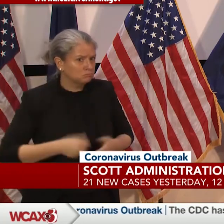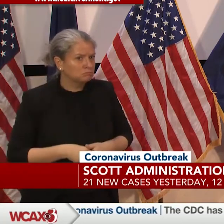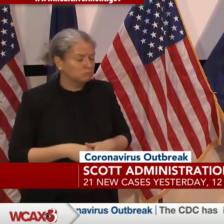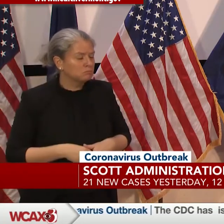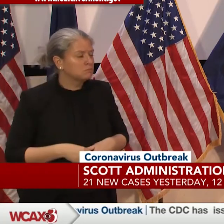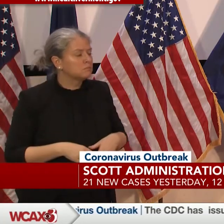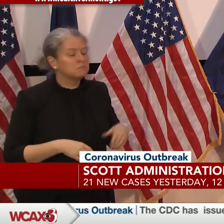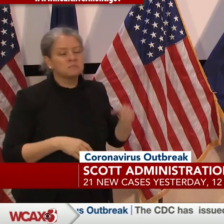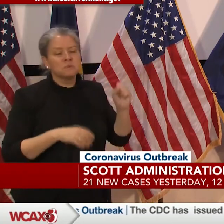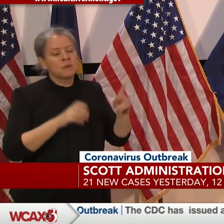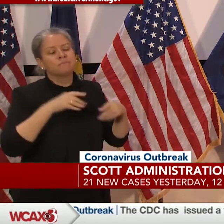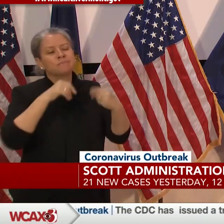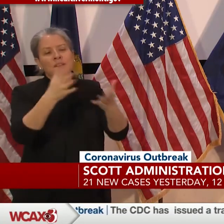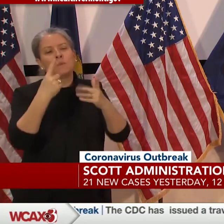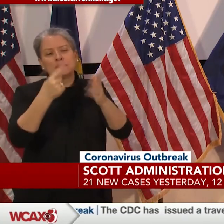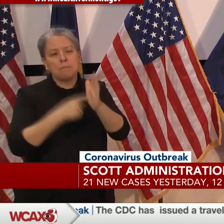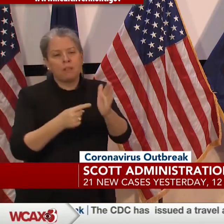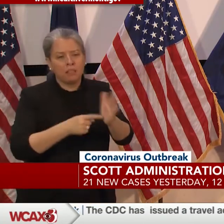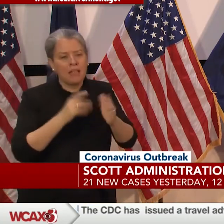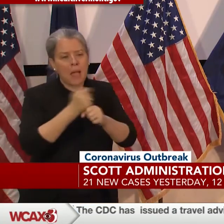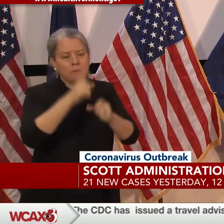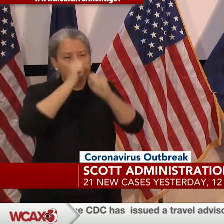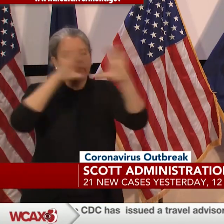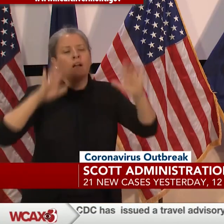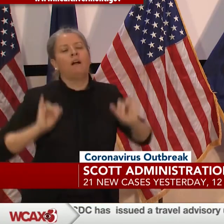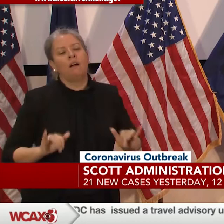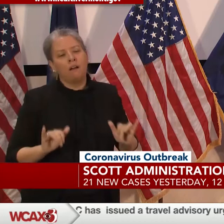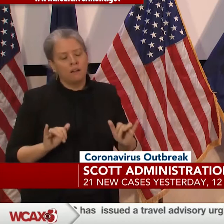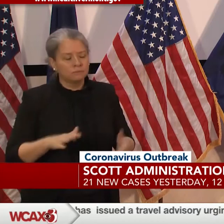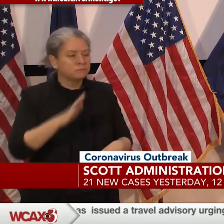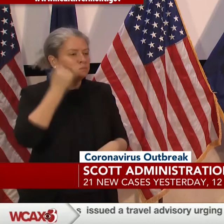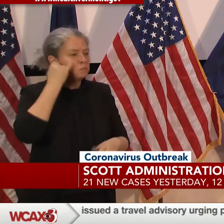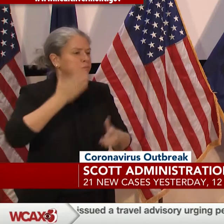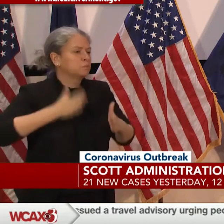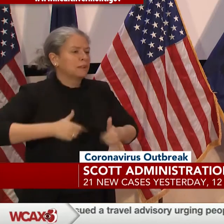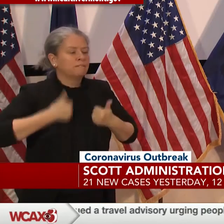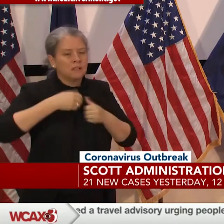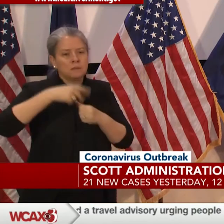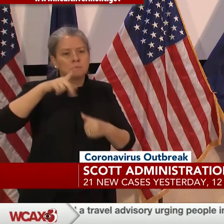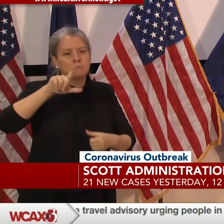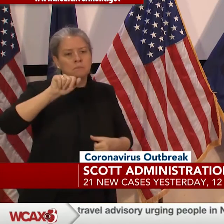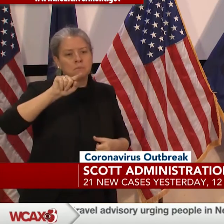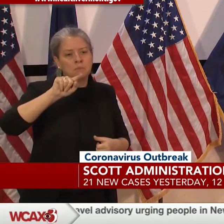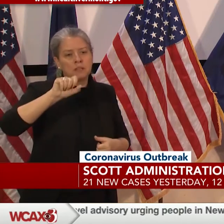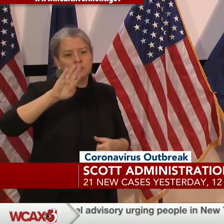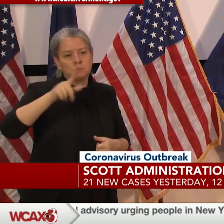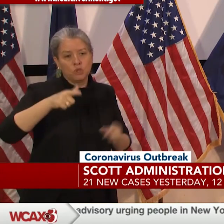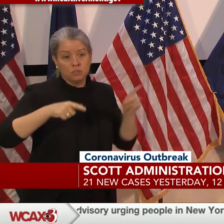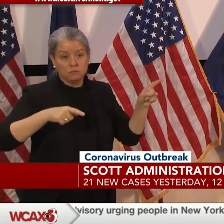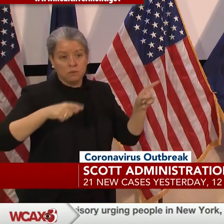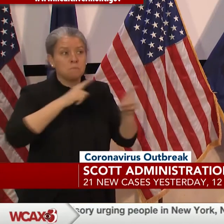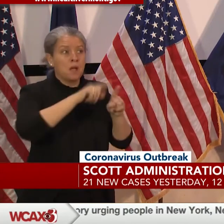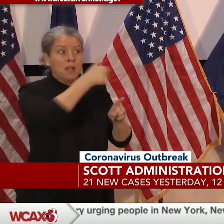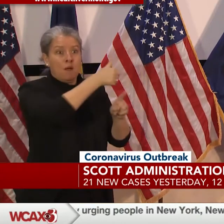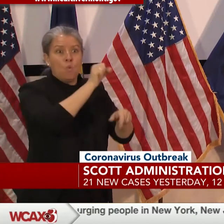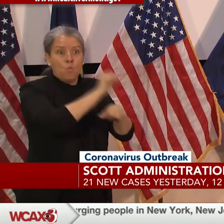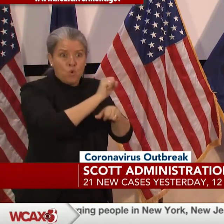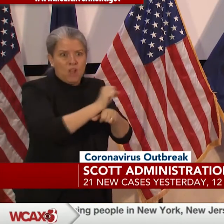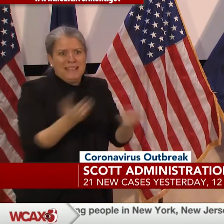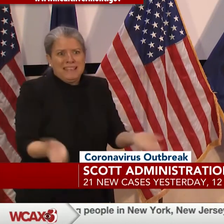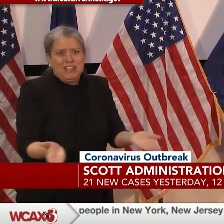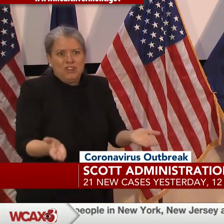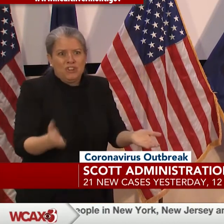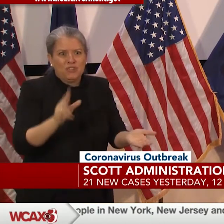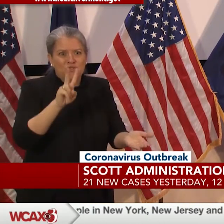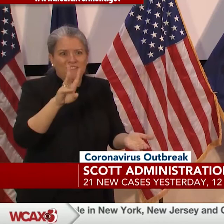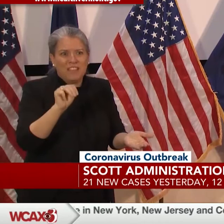Two things. I can give an example. Let's say someone who's living over in Plattsburgh is working at UVM Medical Center. They're